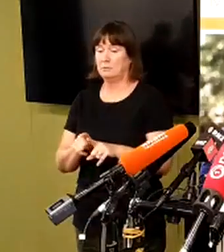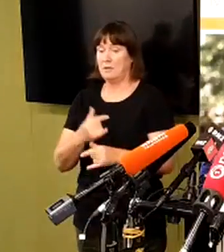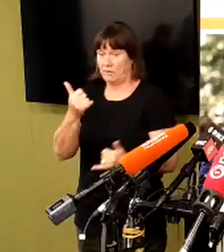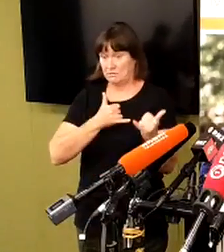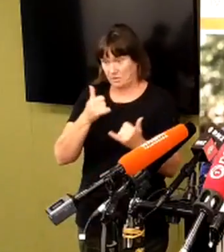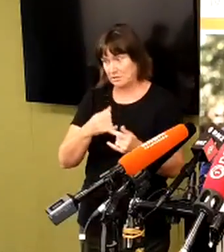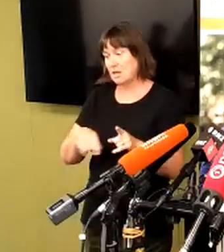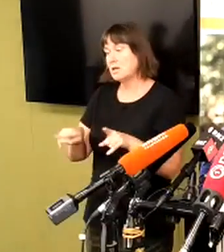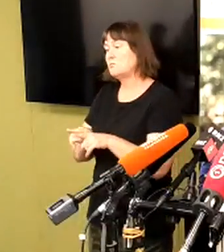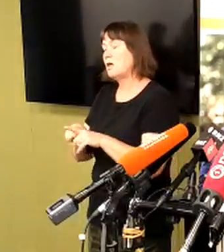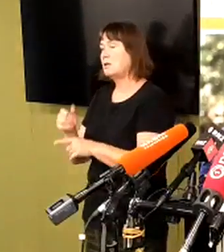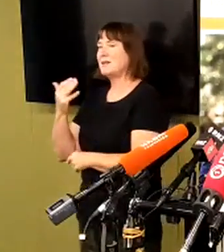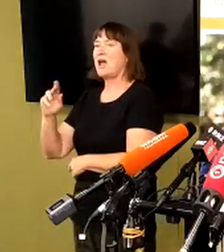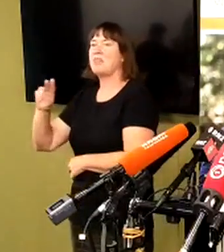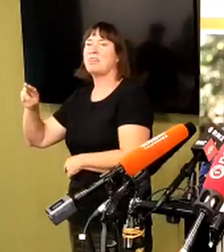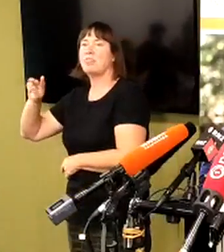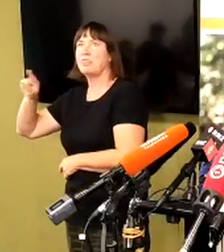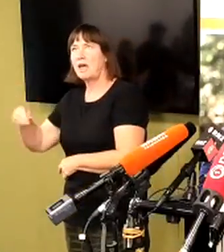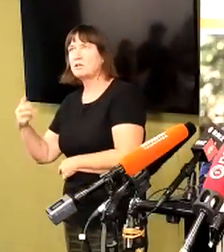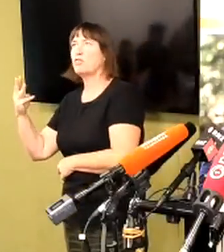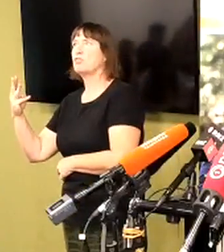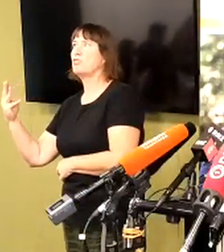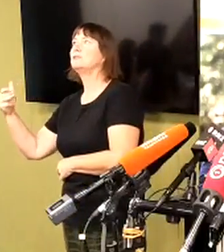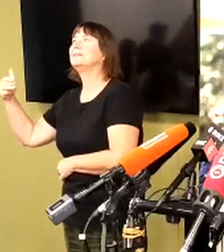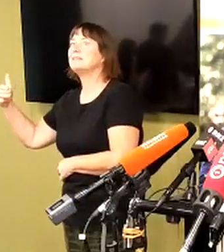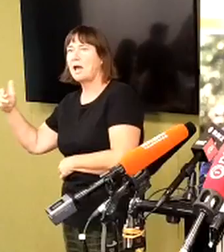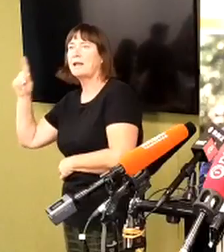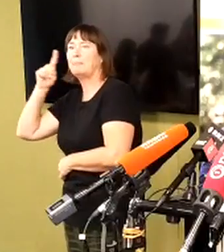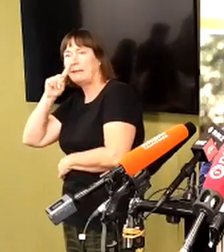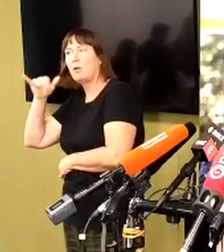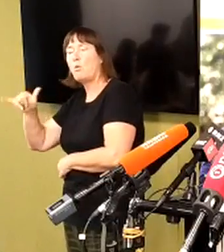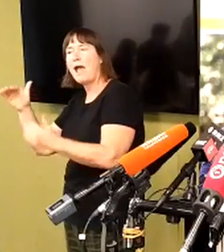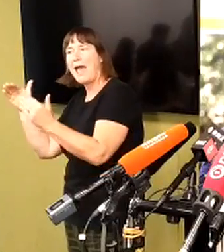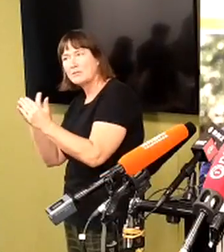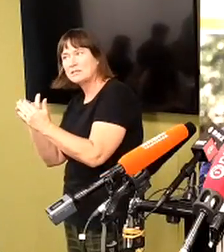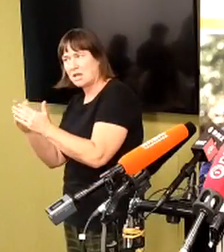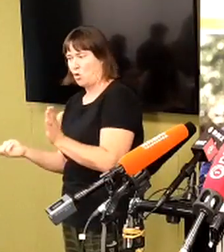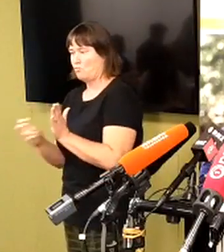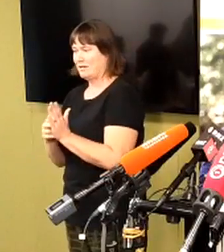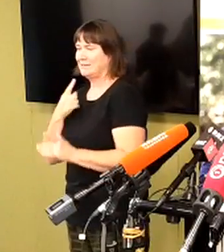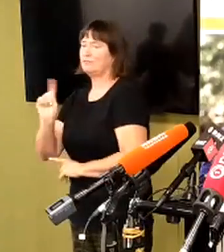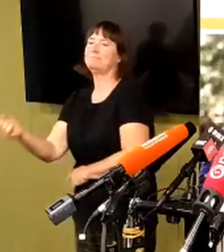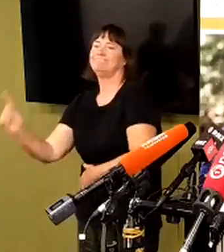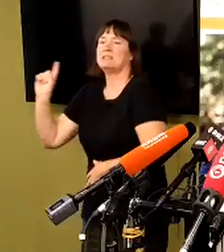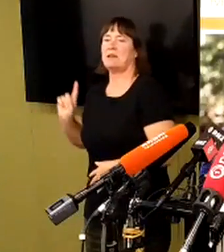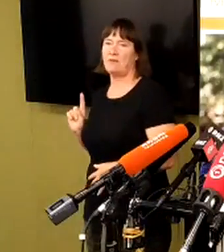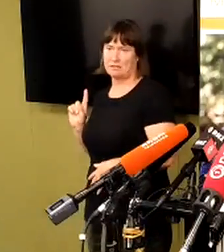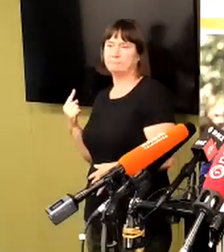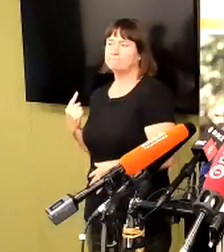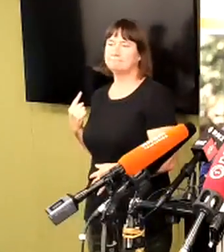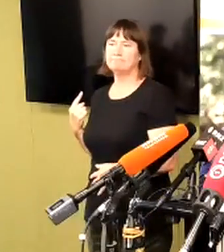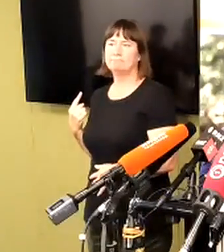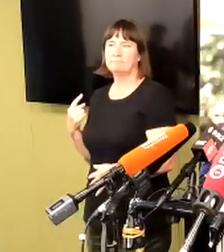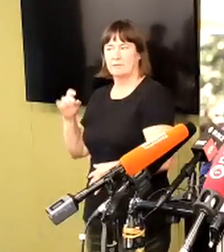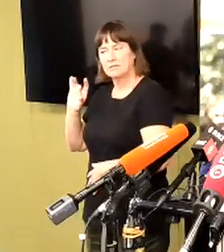got 9,039 people or households who have registered to be in self-isolation since the process